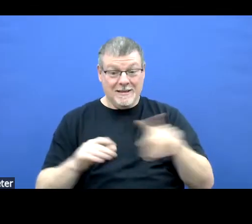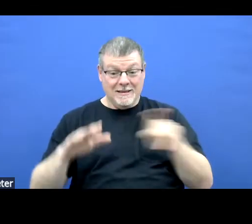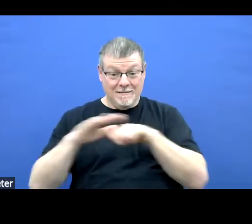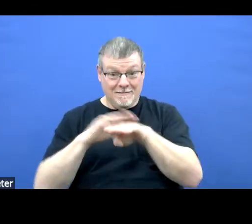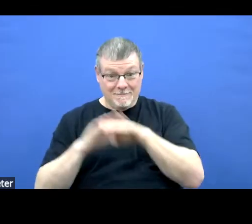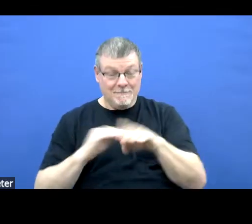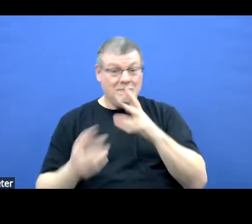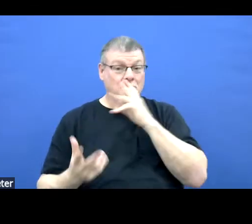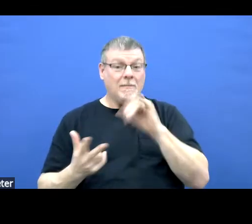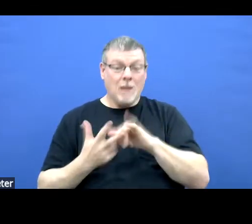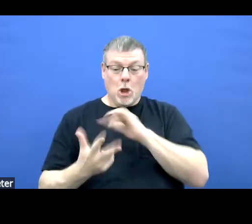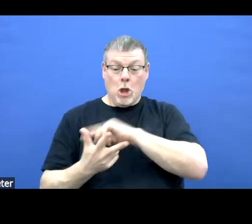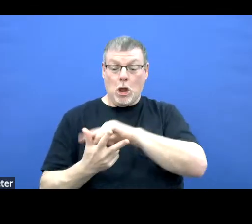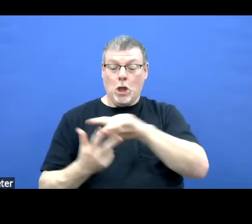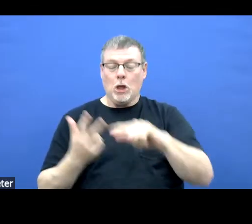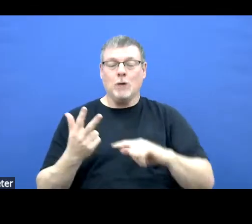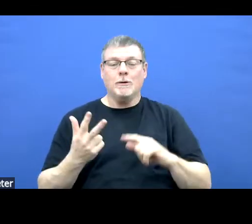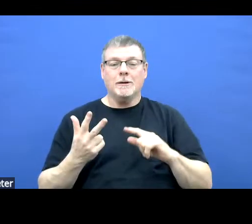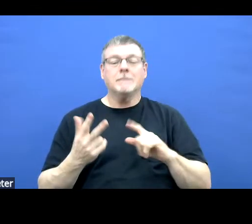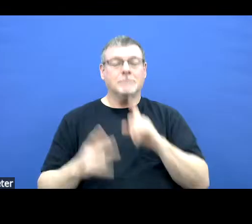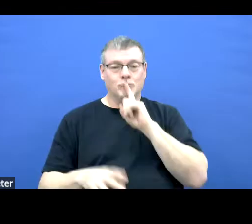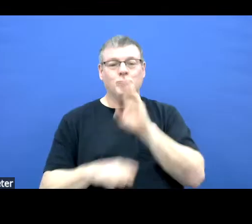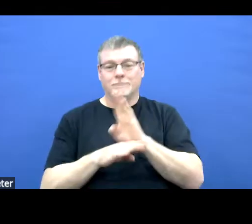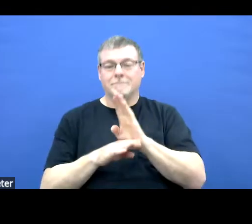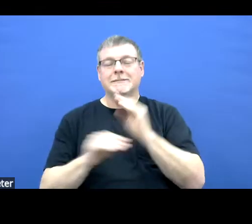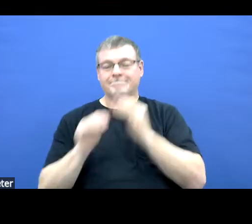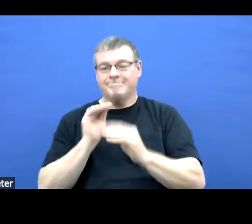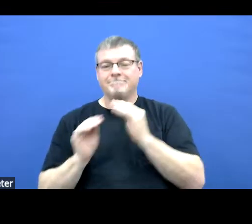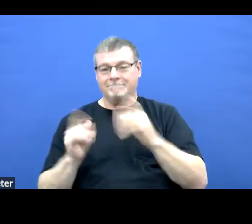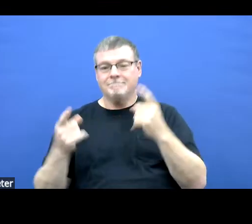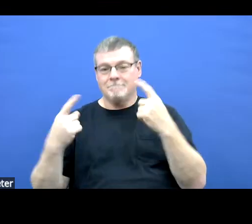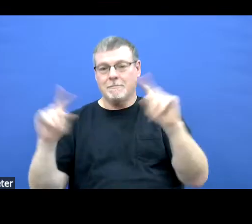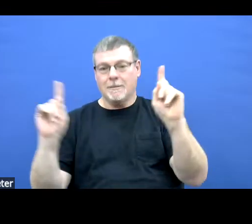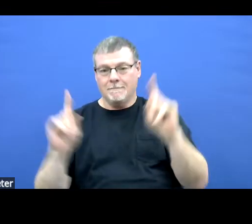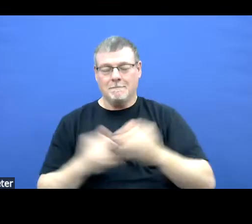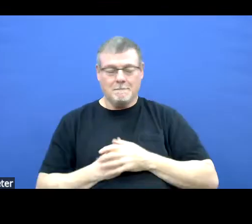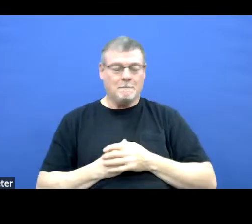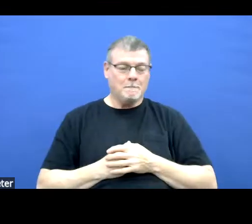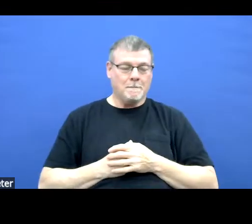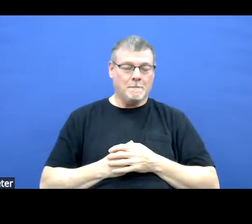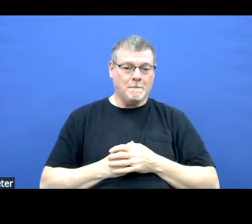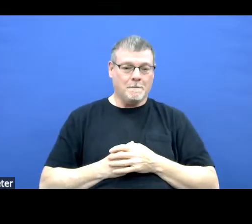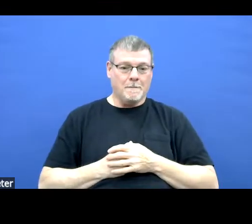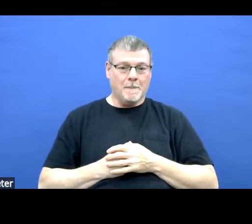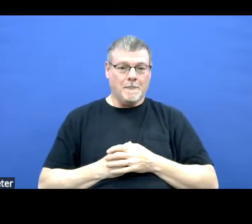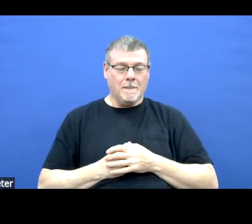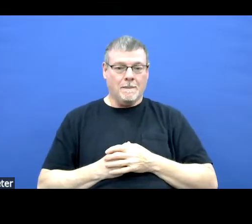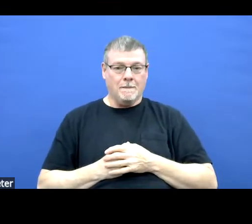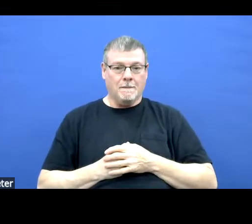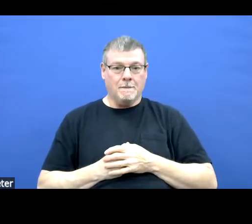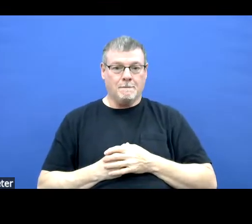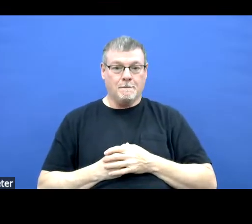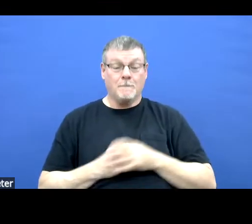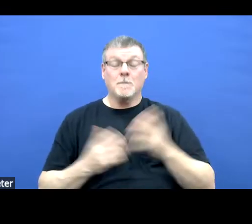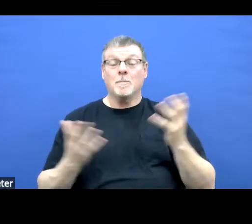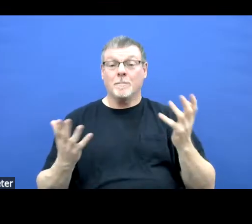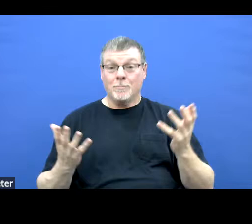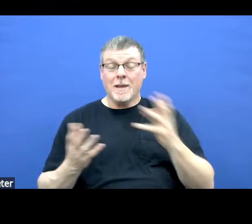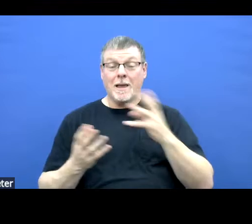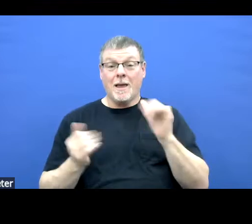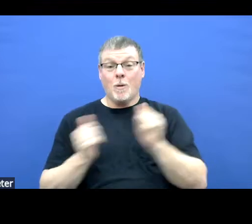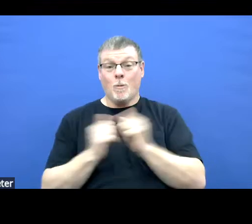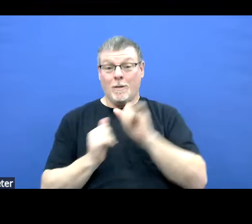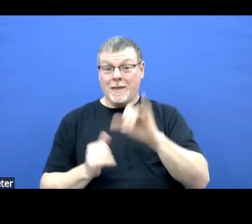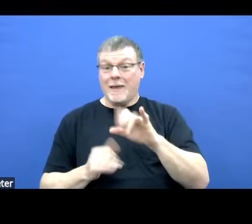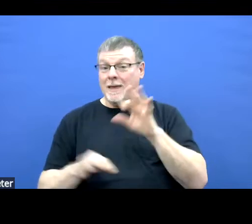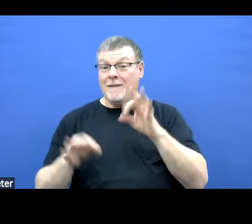roads. All 3 of them were responsive and fixed them. And so while we're at that, if you